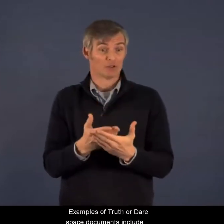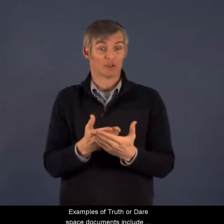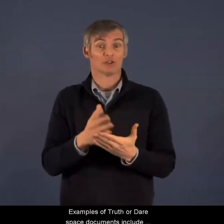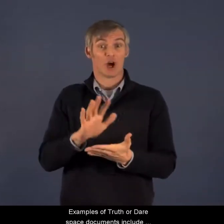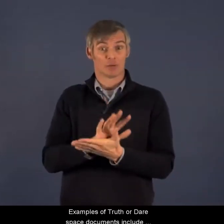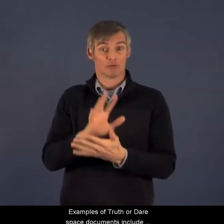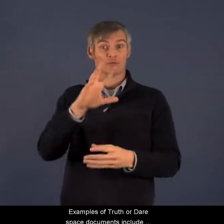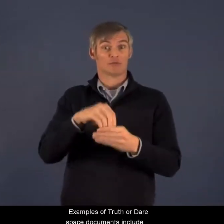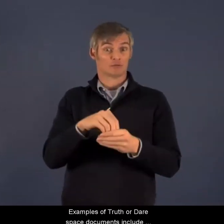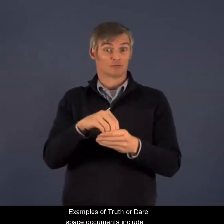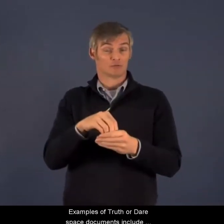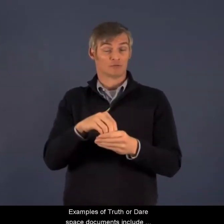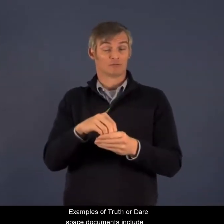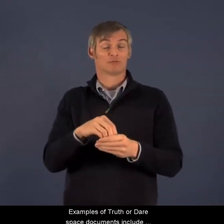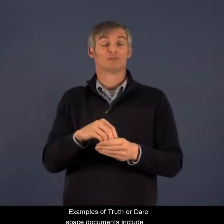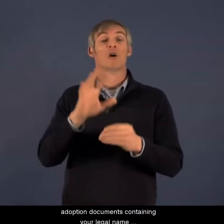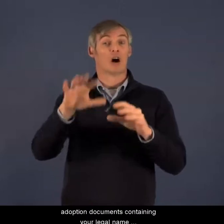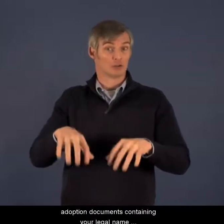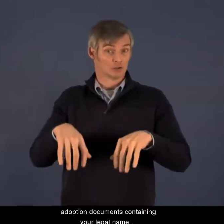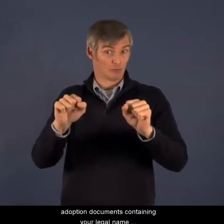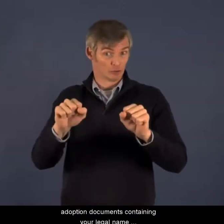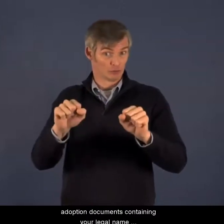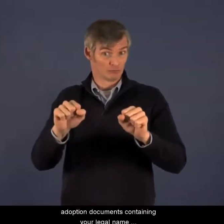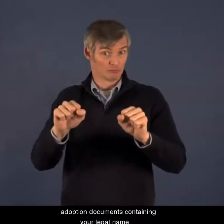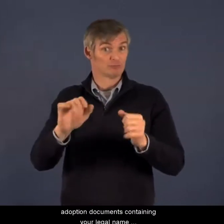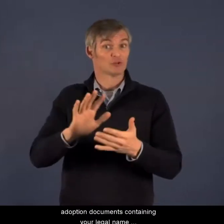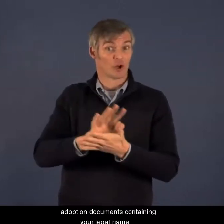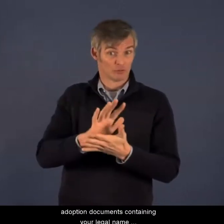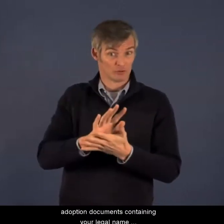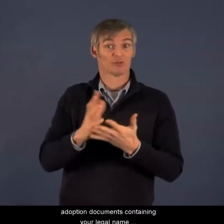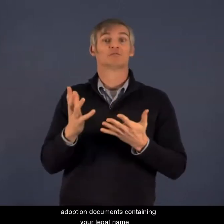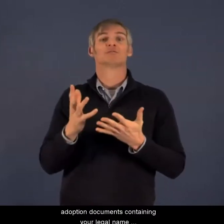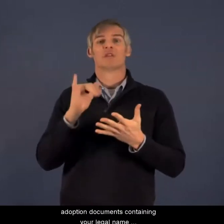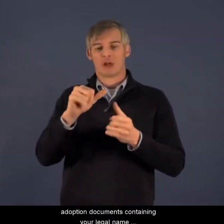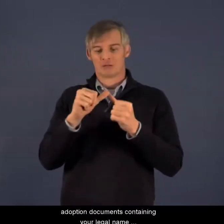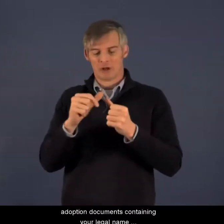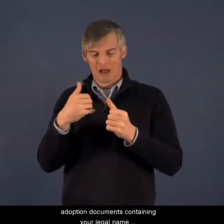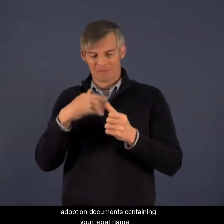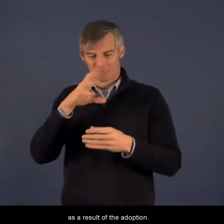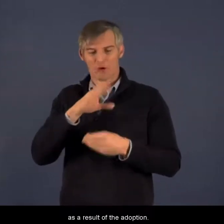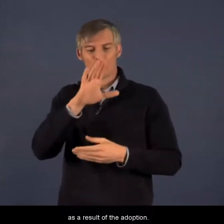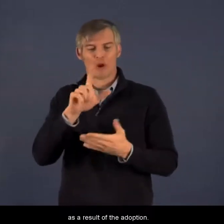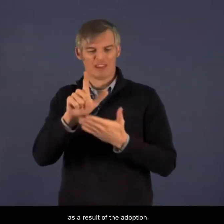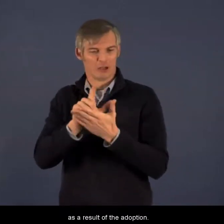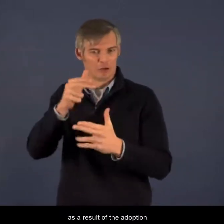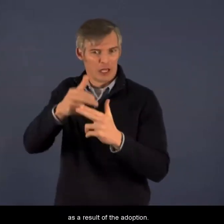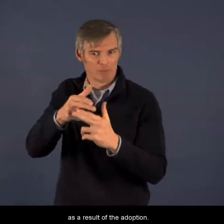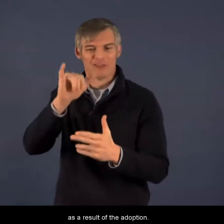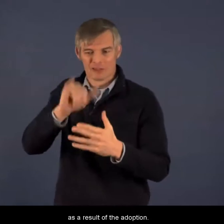name verification documents include adoption documents containing your legal name as a result of the